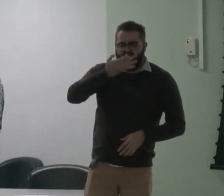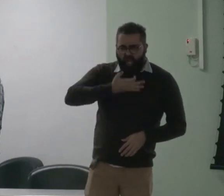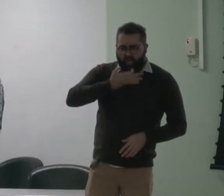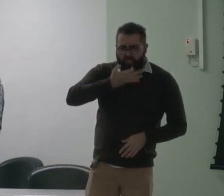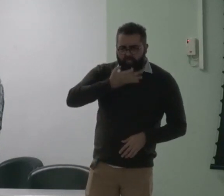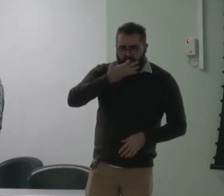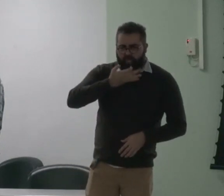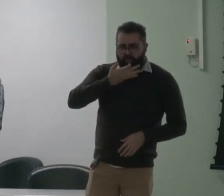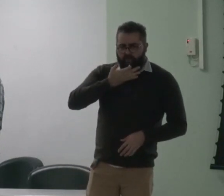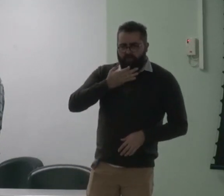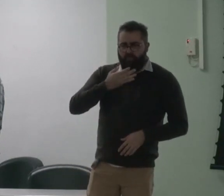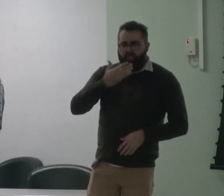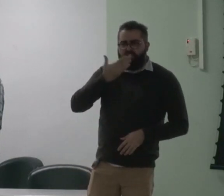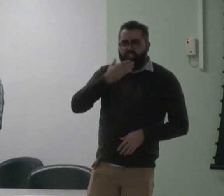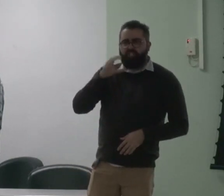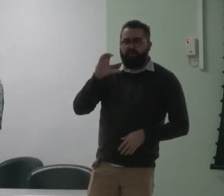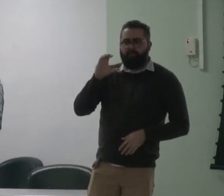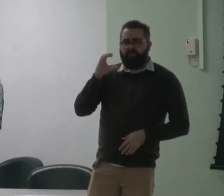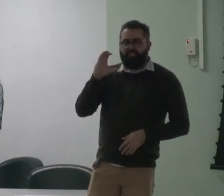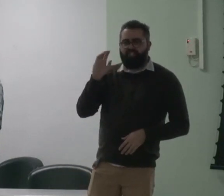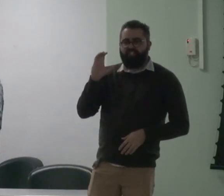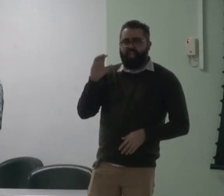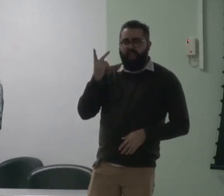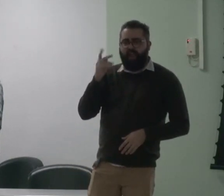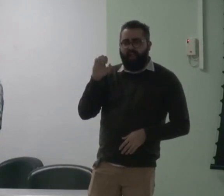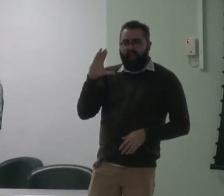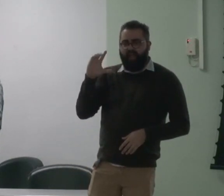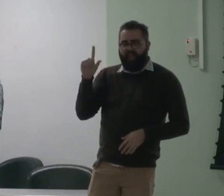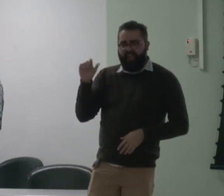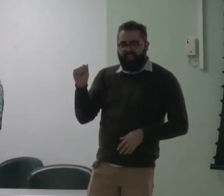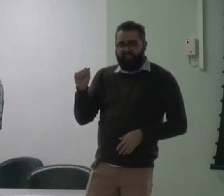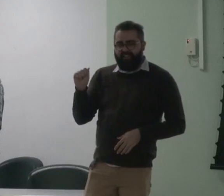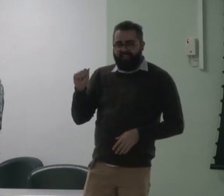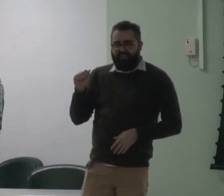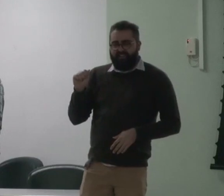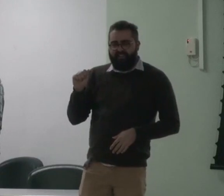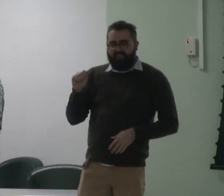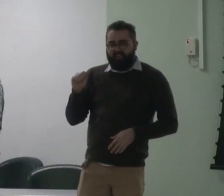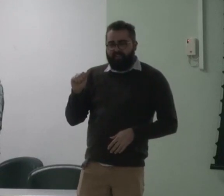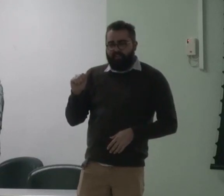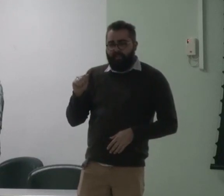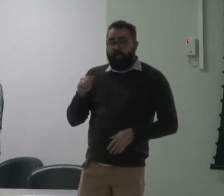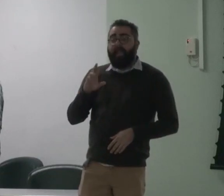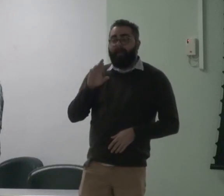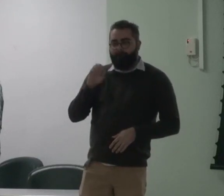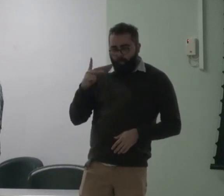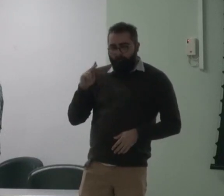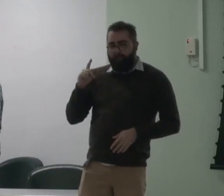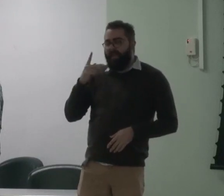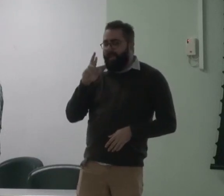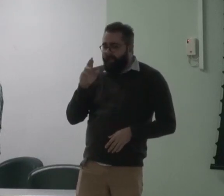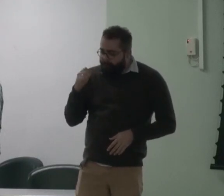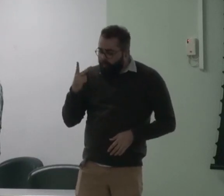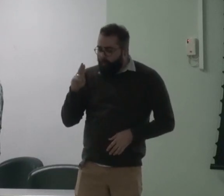linguists with the Faculty of Mathematics and Physics.